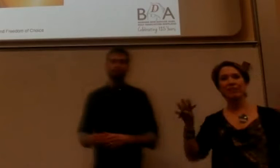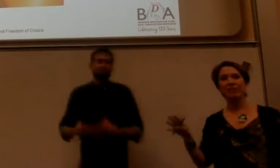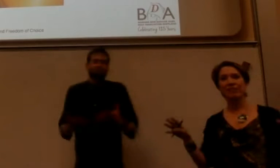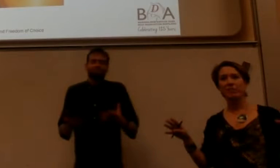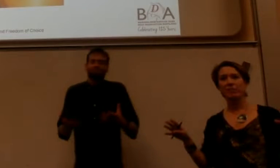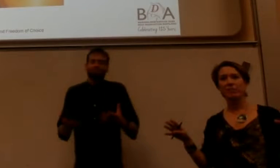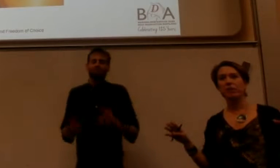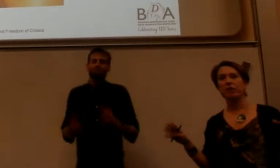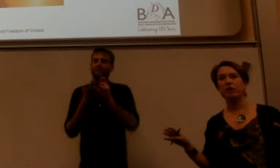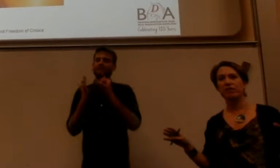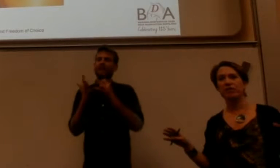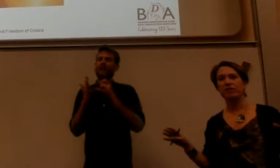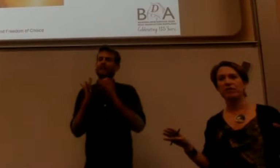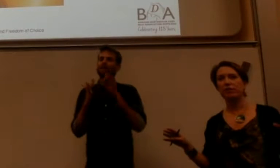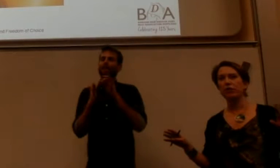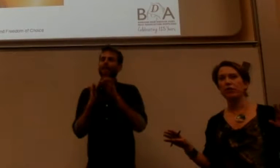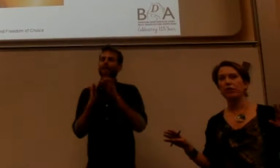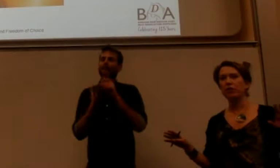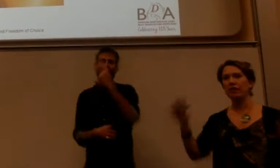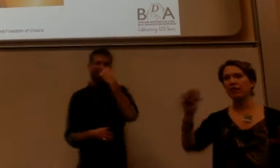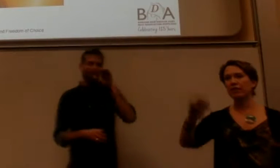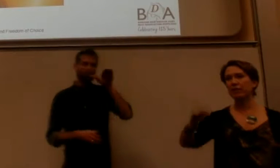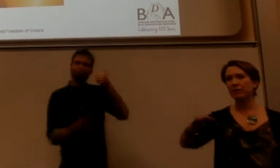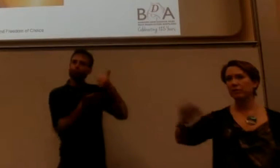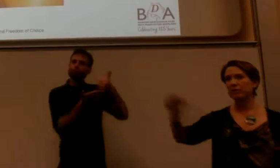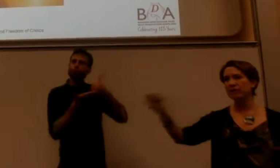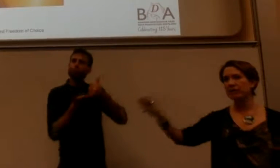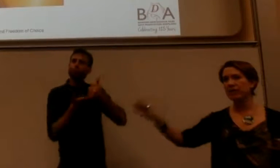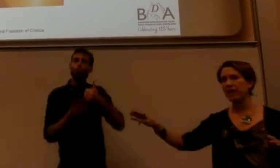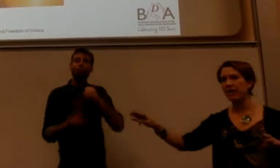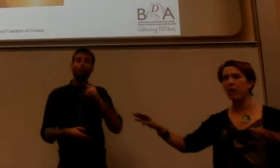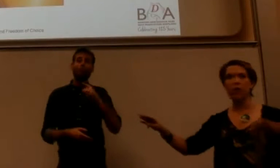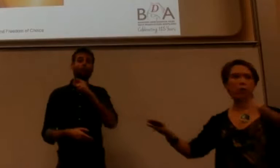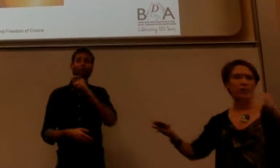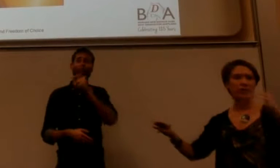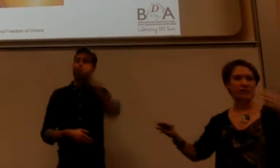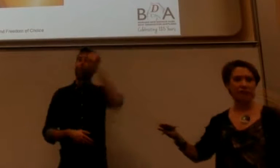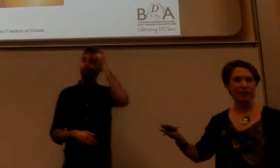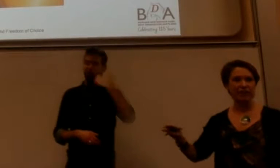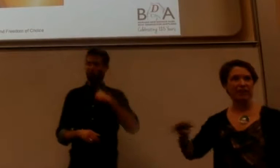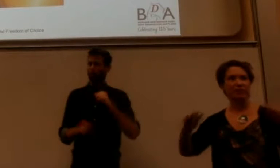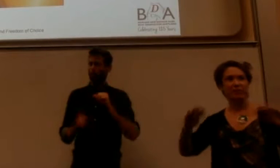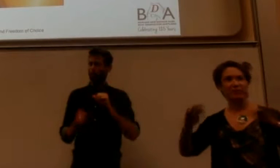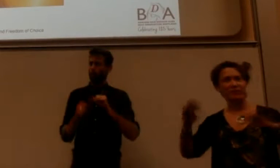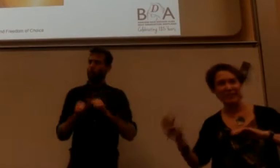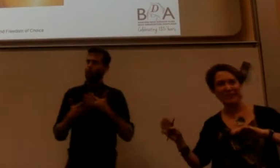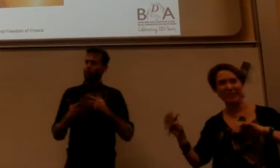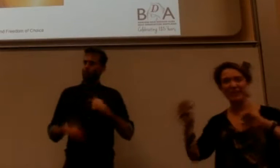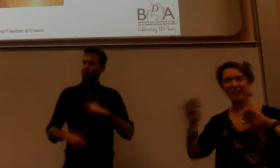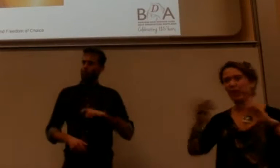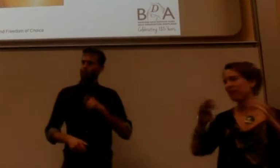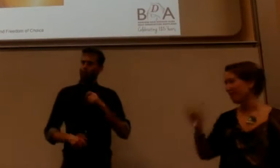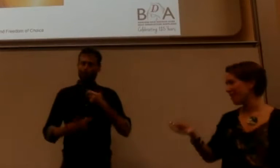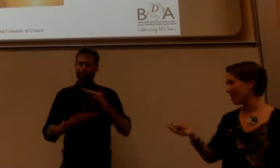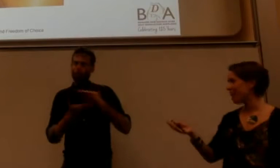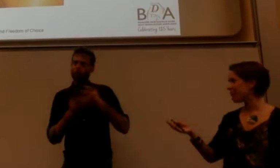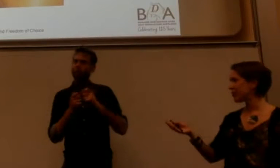any of the DSP partners. So you may already have links with BDA or with Deaf Action or Deaf Connections.